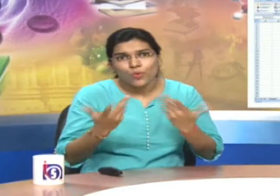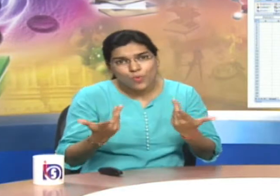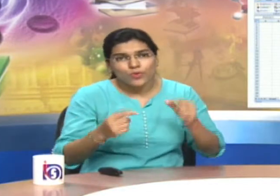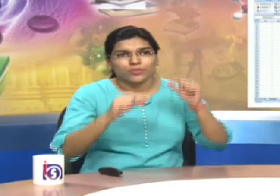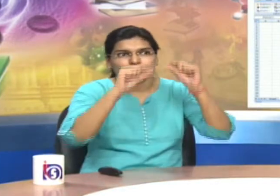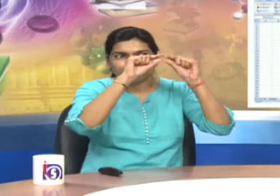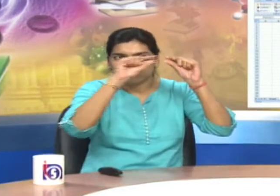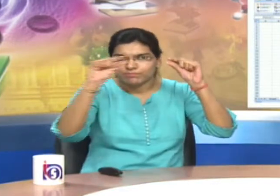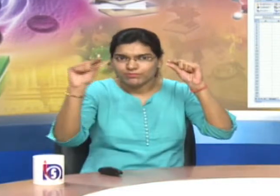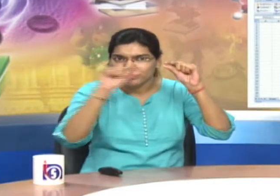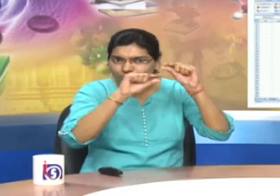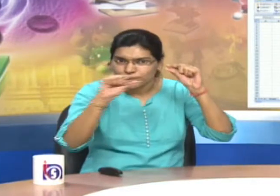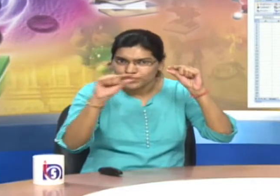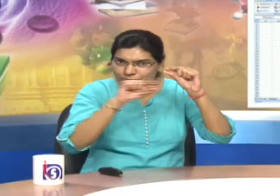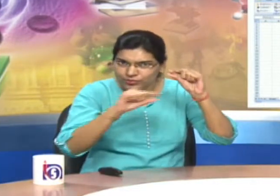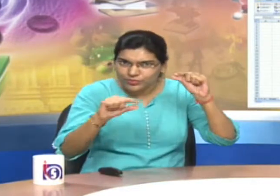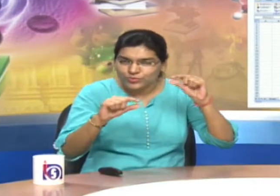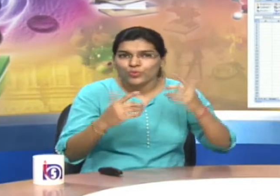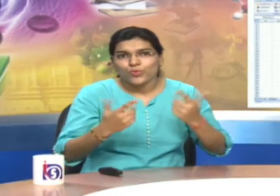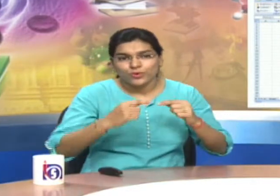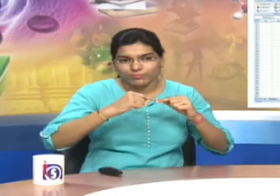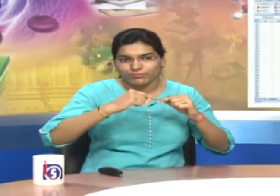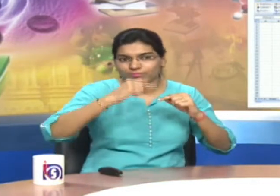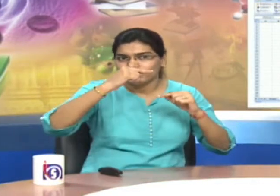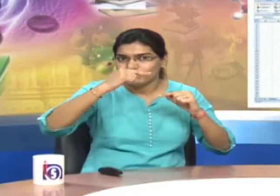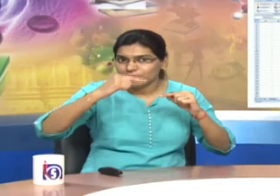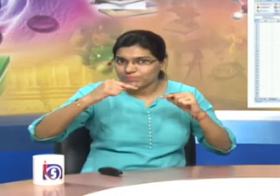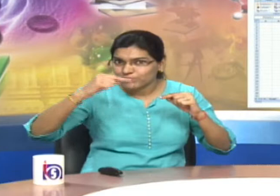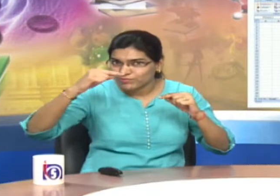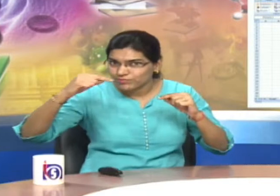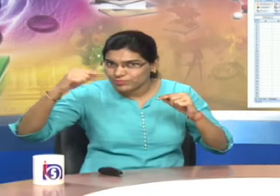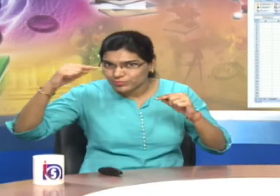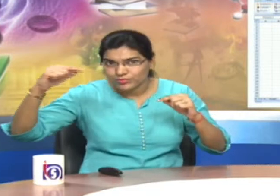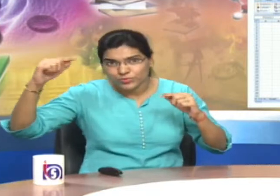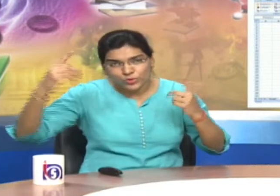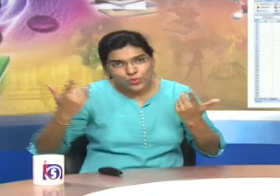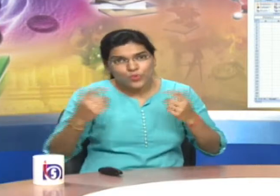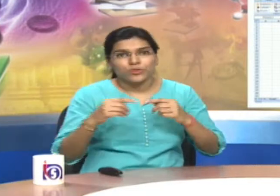Column chart or row chart, then line chart,